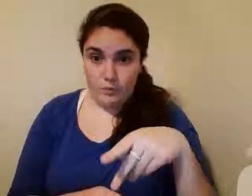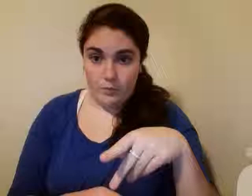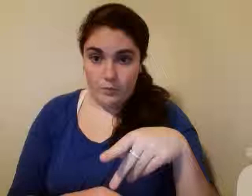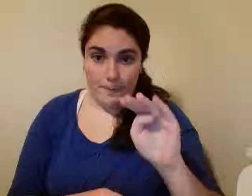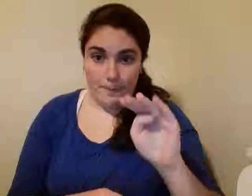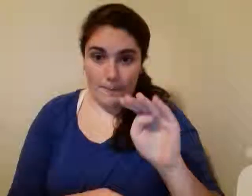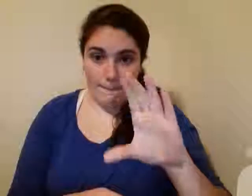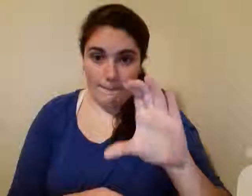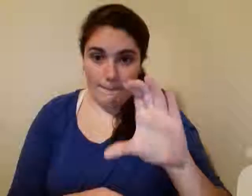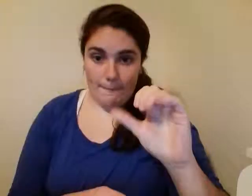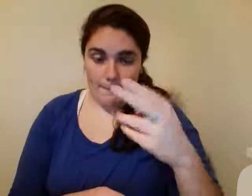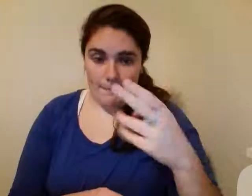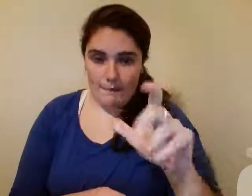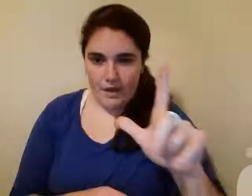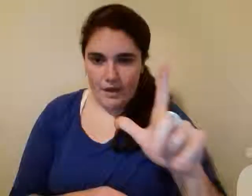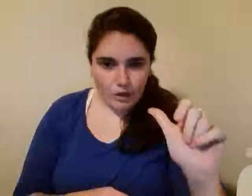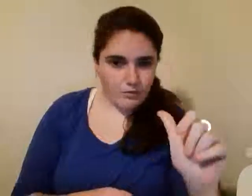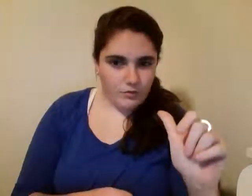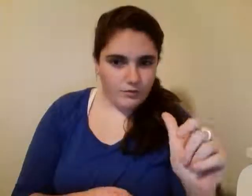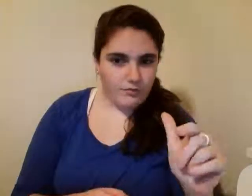slice out the zeros.